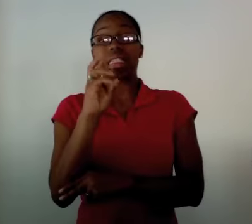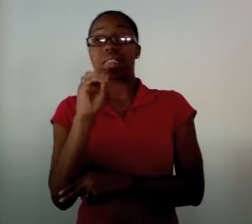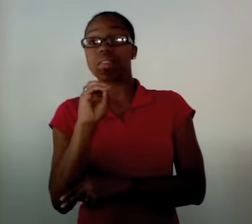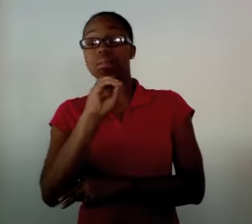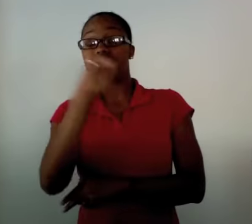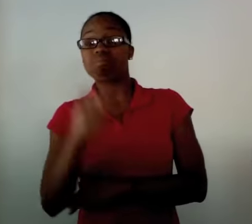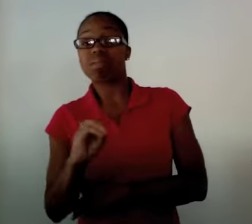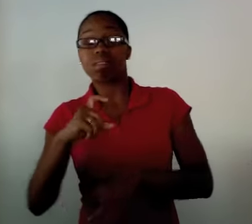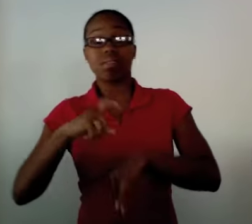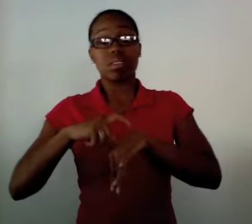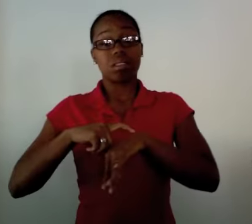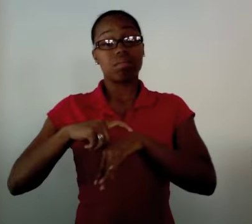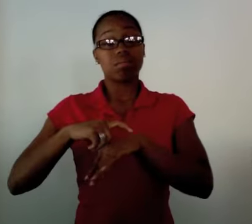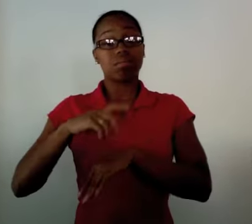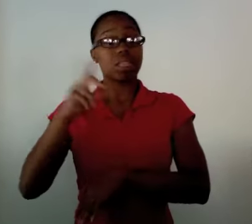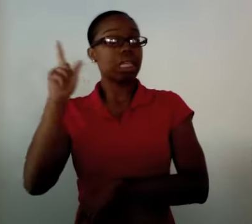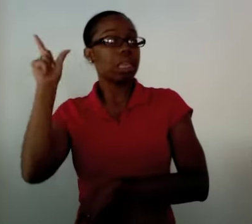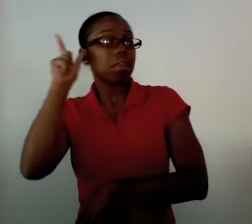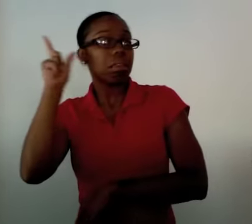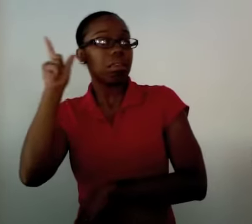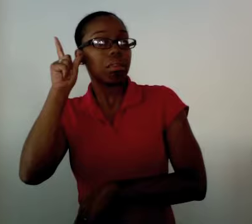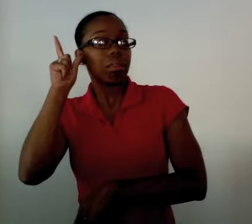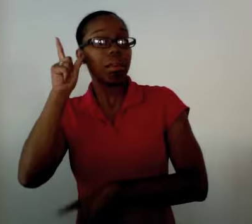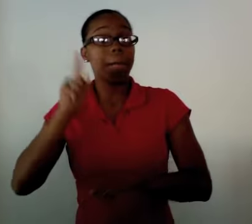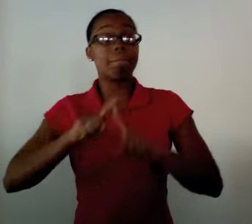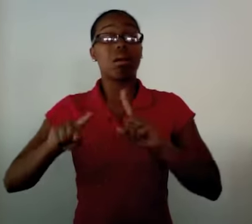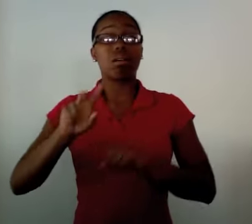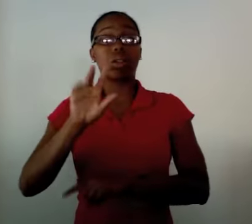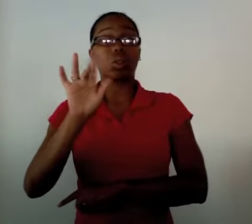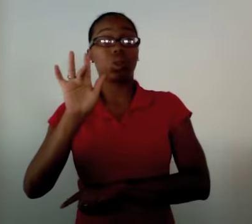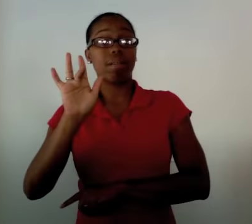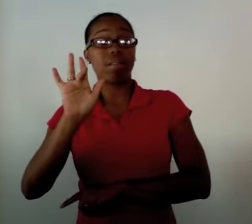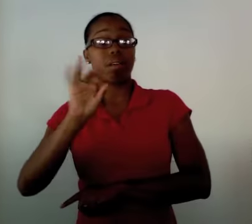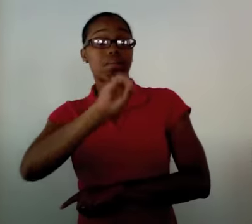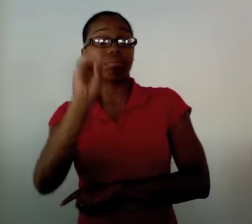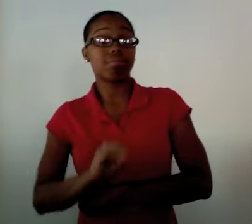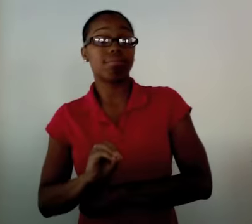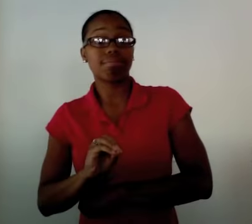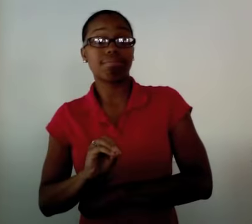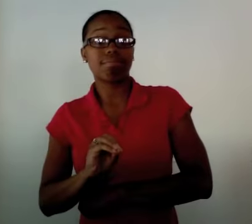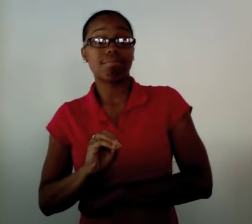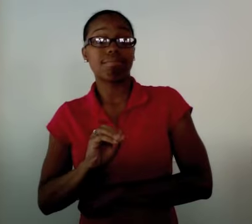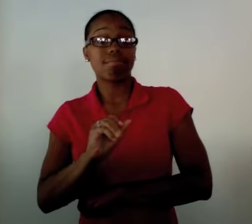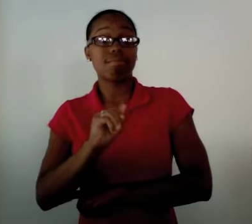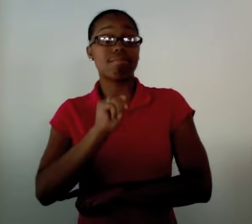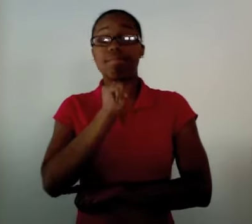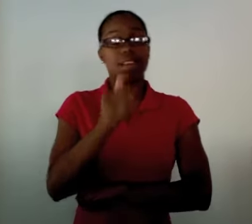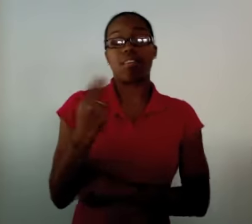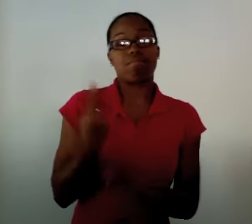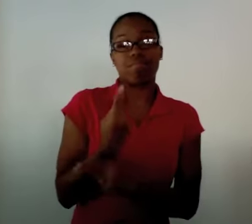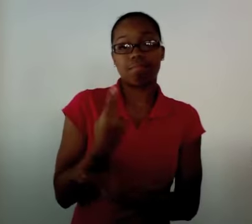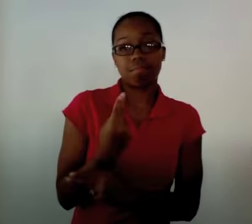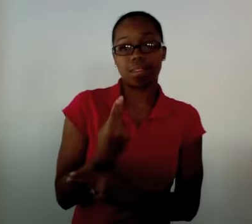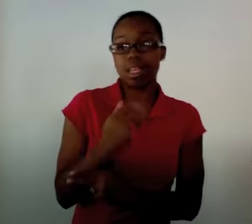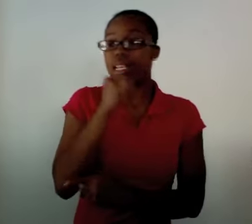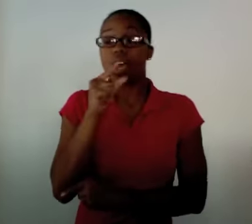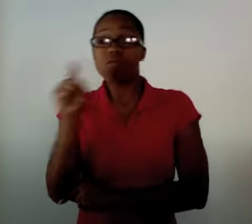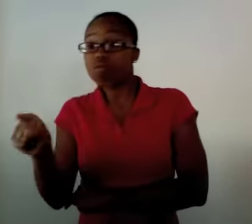at it. We retain just 25% of what we hear. Now, not you, not this talk, but that is generally true.